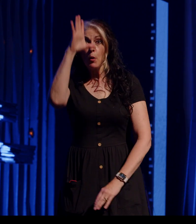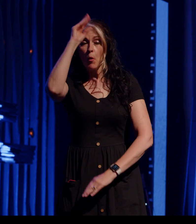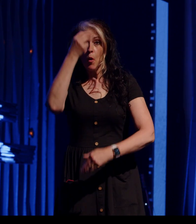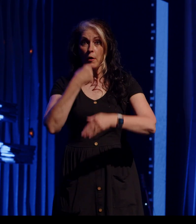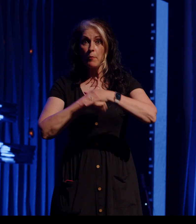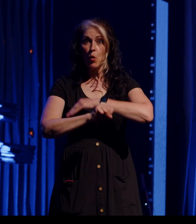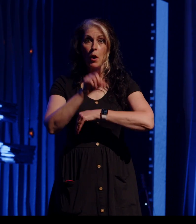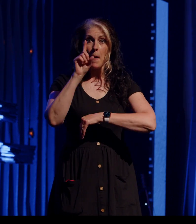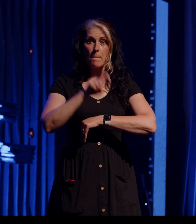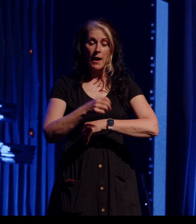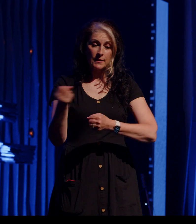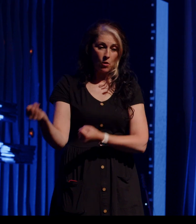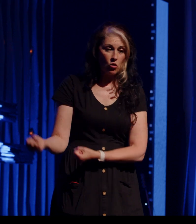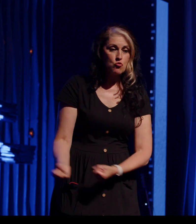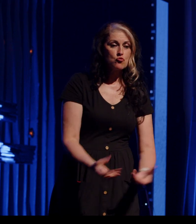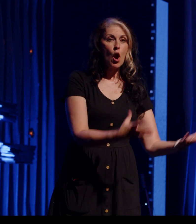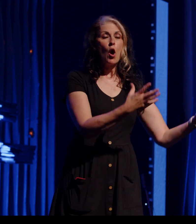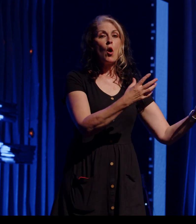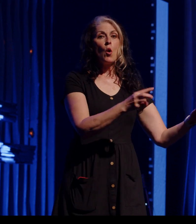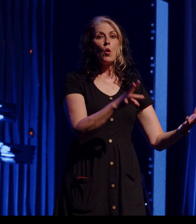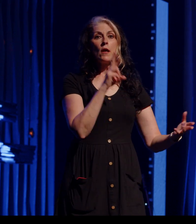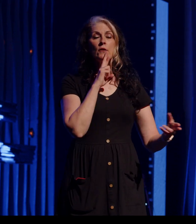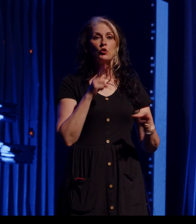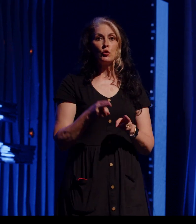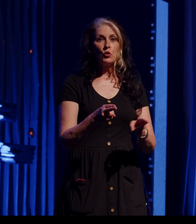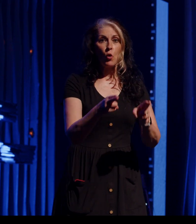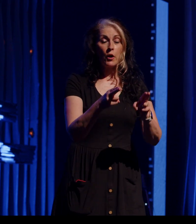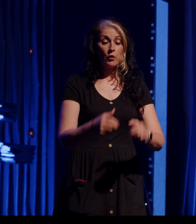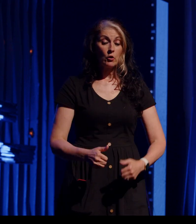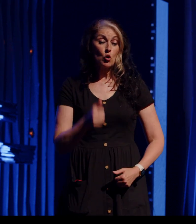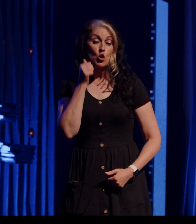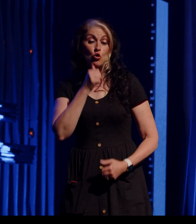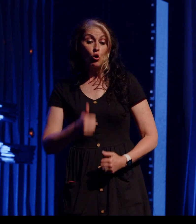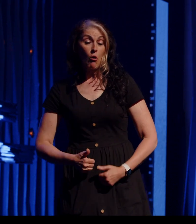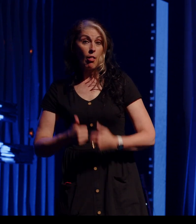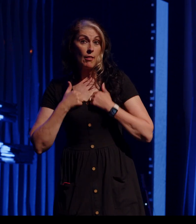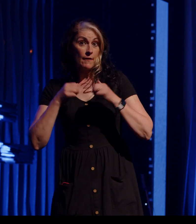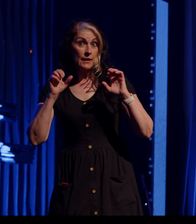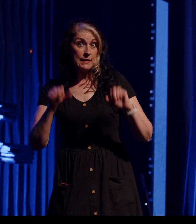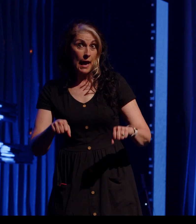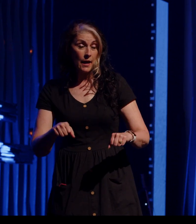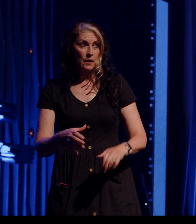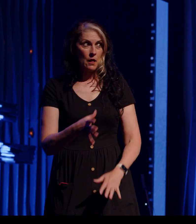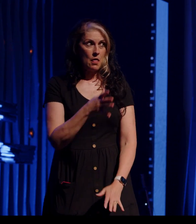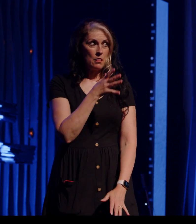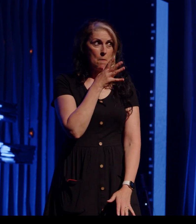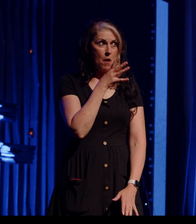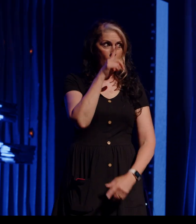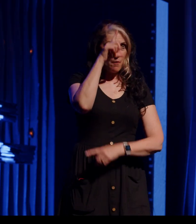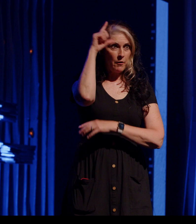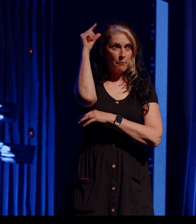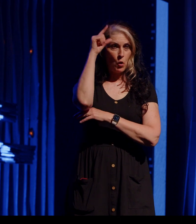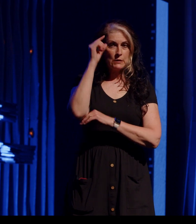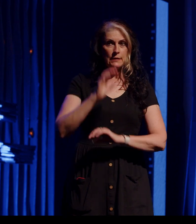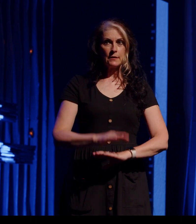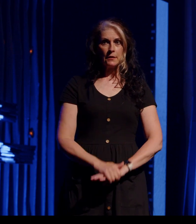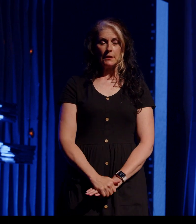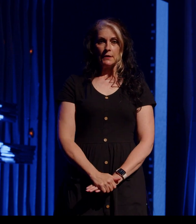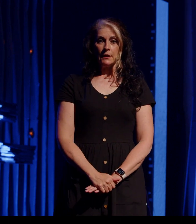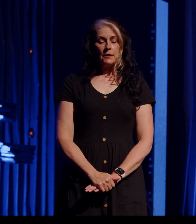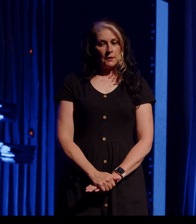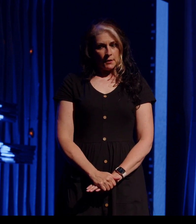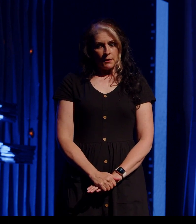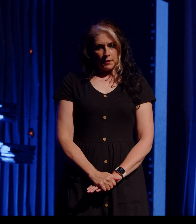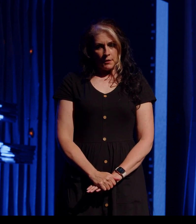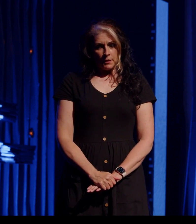born you must throw into the Nile, but let every girl live. Jehoshaphat had Moses, the boy. She raised